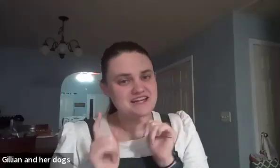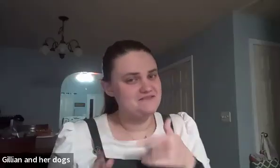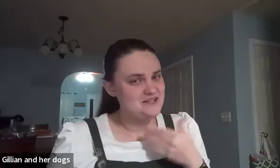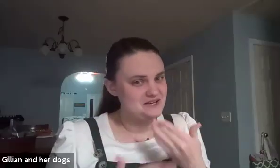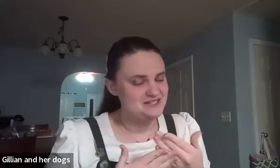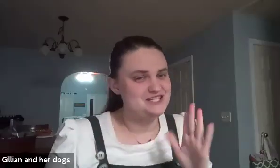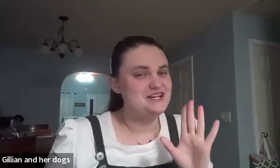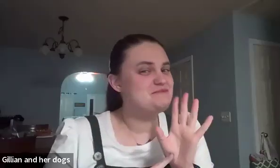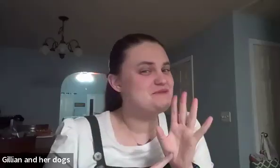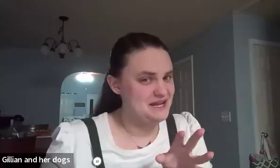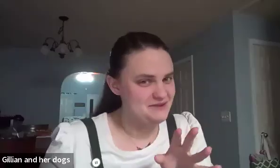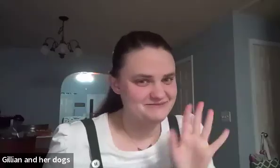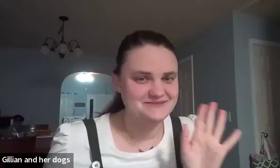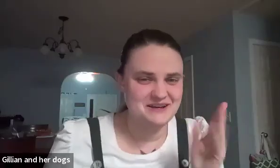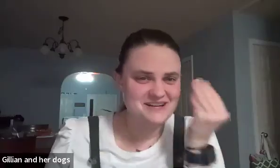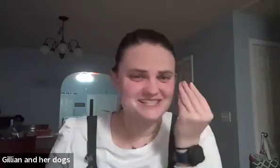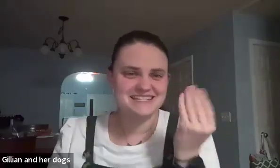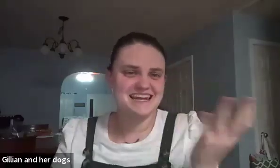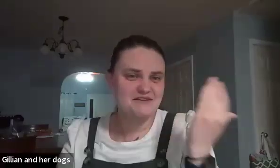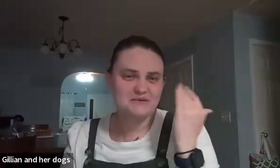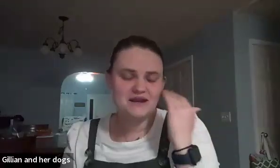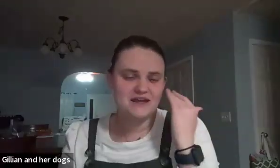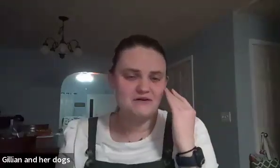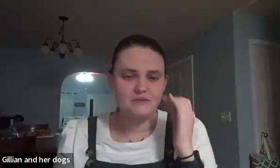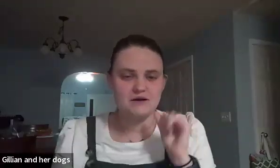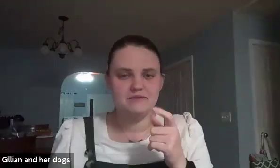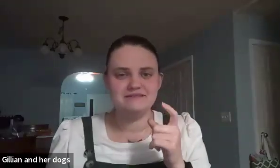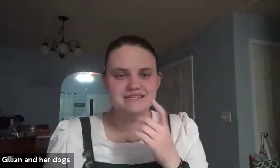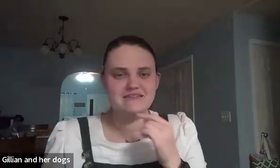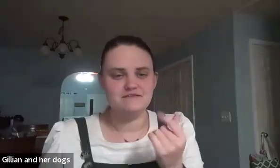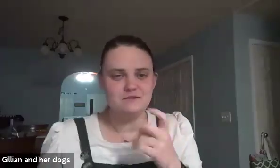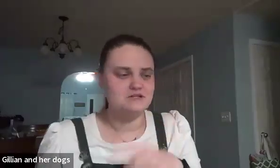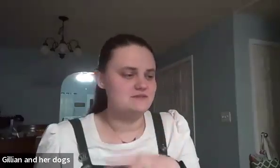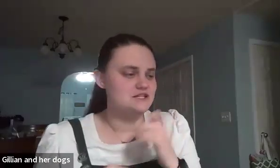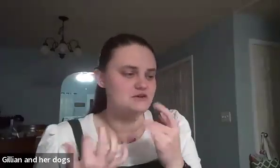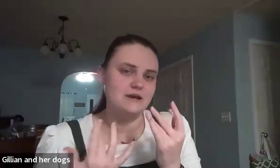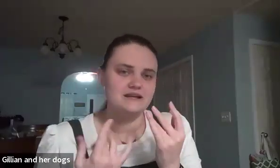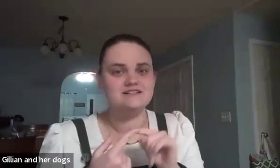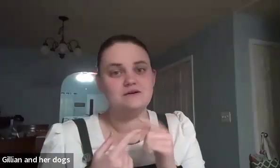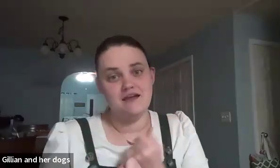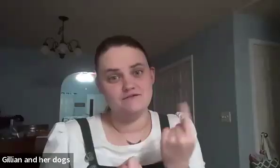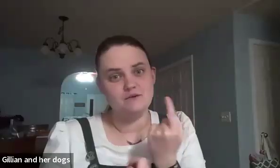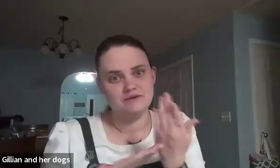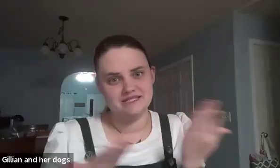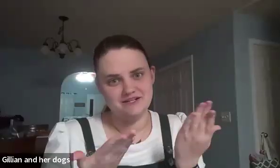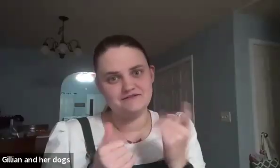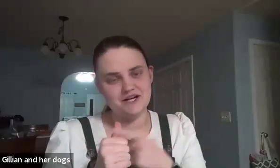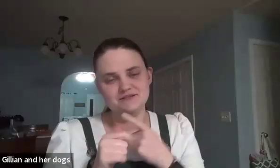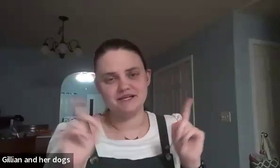not feeling good, so she's not gonna be on camera. So just letting everyone know. I'll probably be saying that a few more times. I should have waited until everyone was here first,